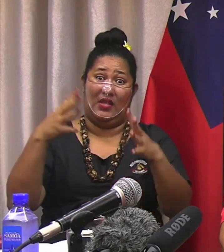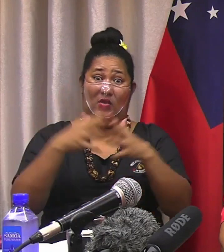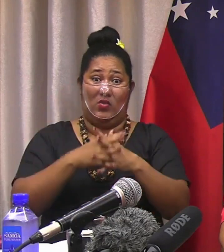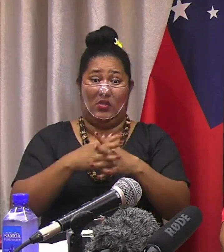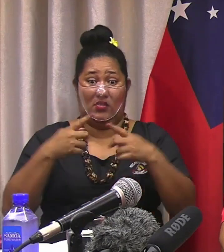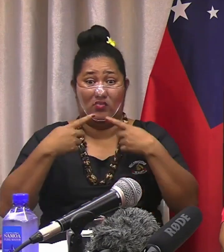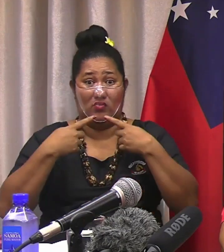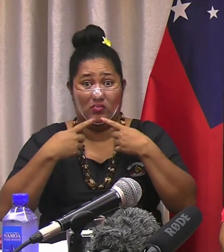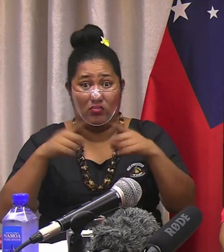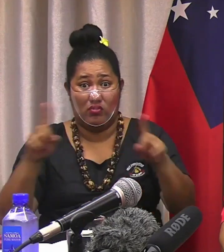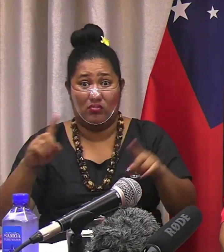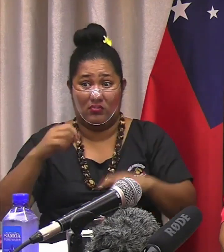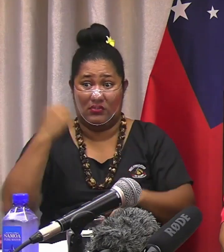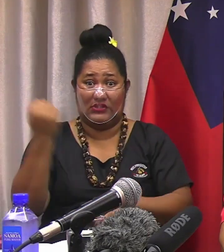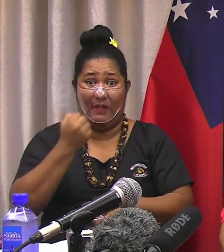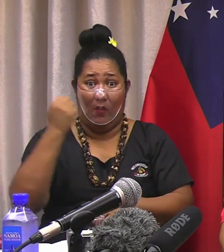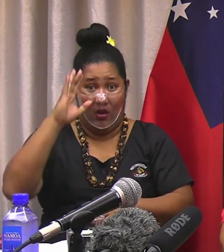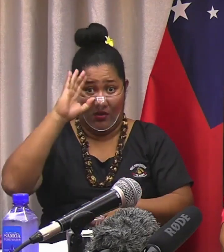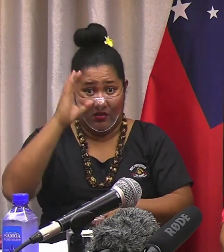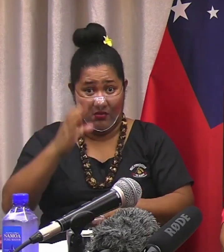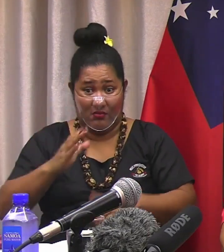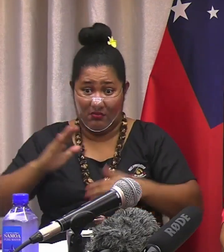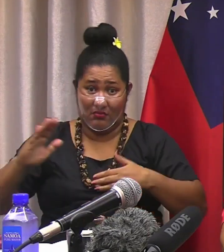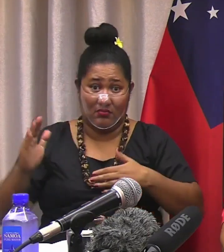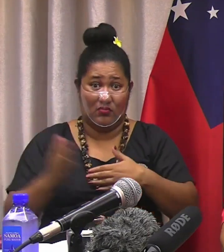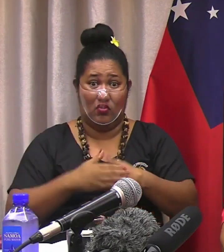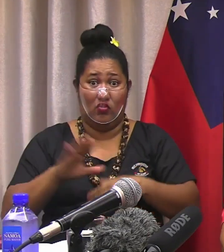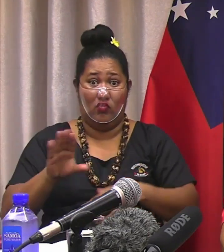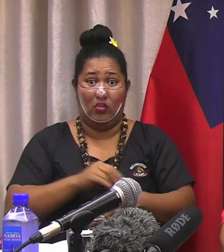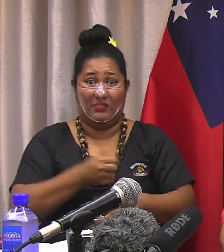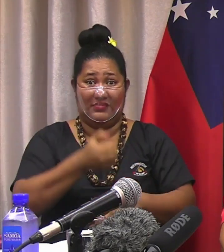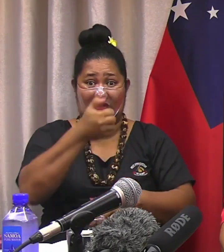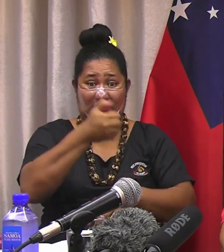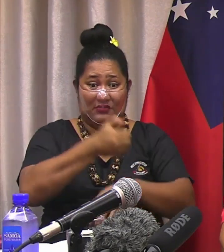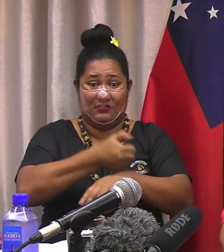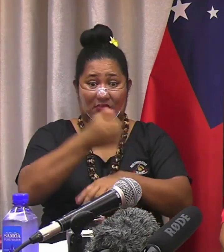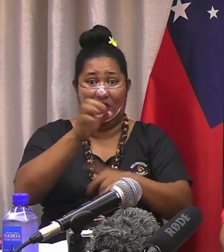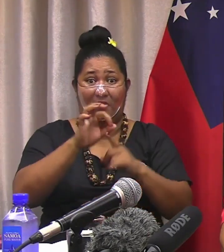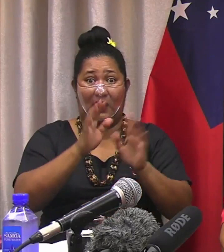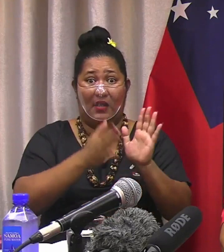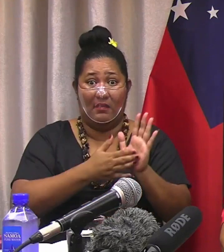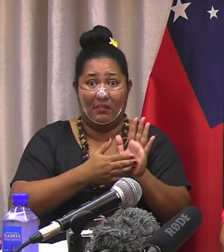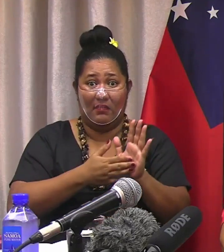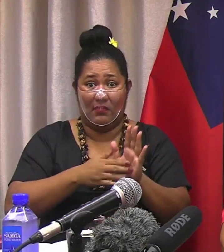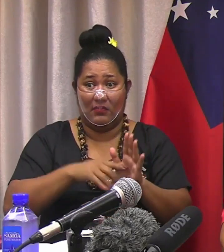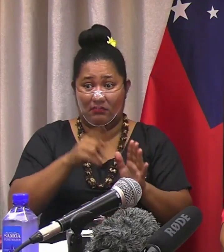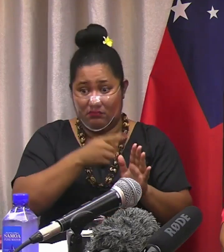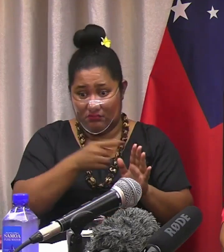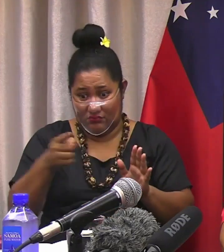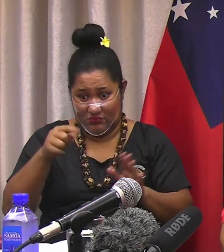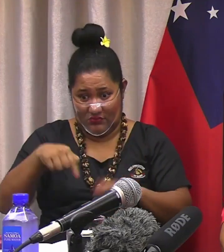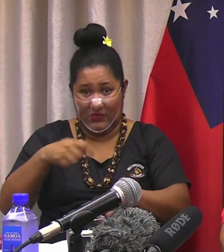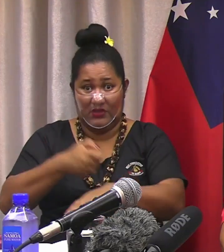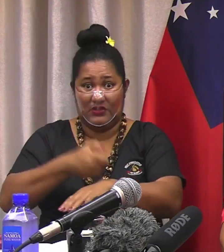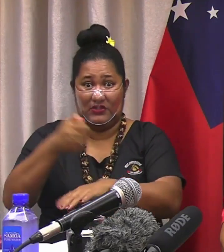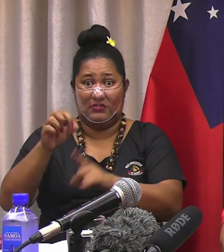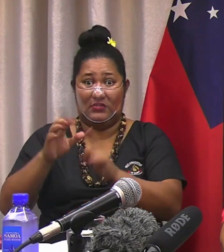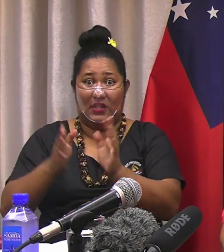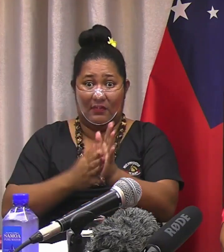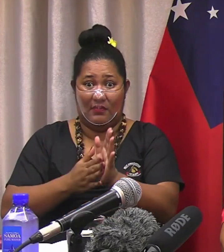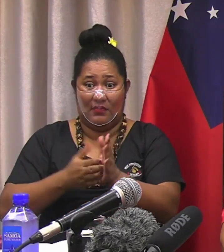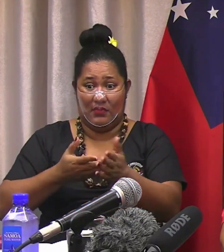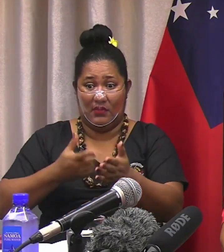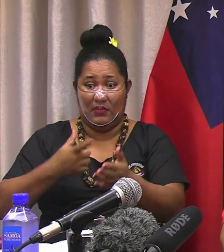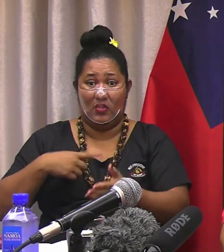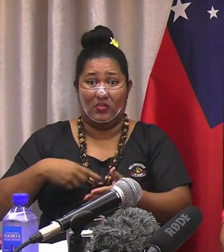the nationwide lockdown from 6 p.m. to 6 p.m. this afternoon, upon discovery of